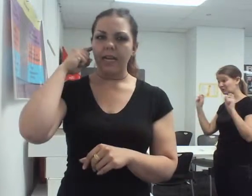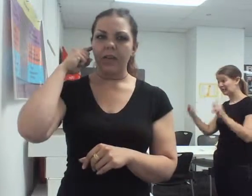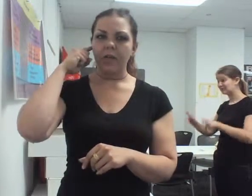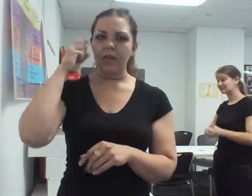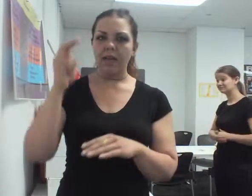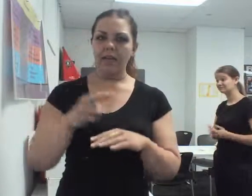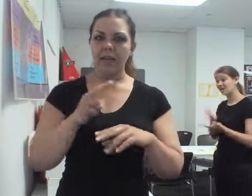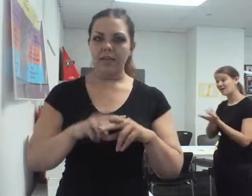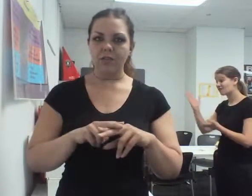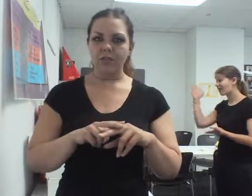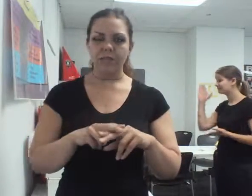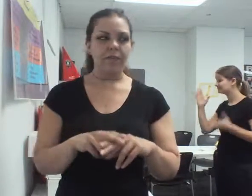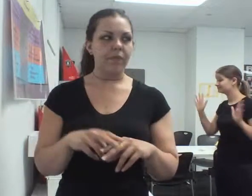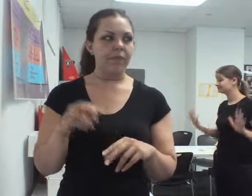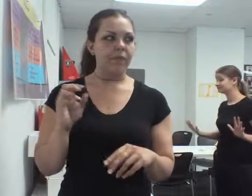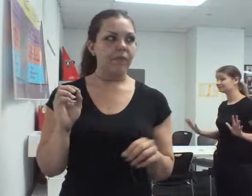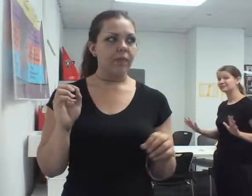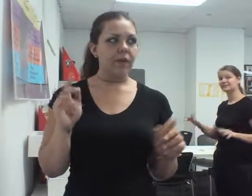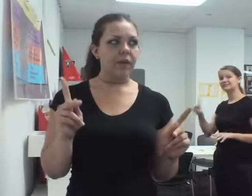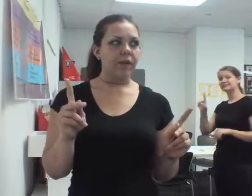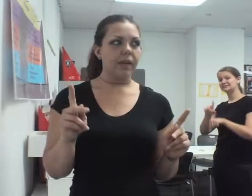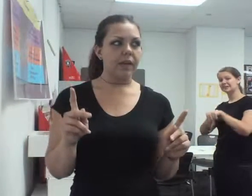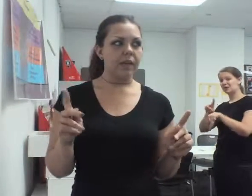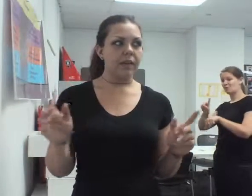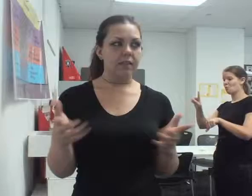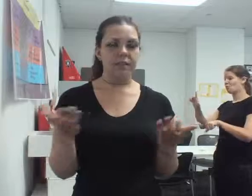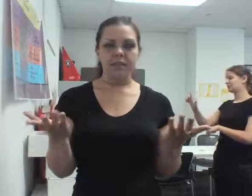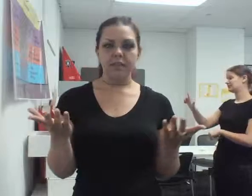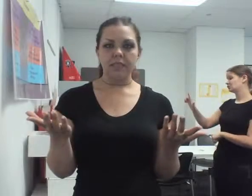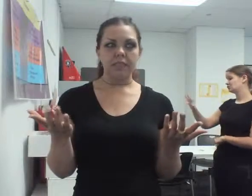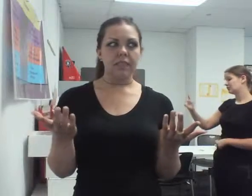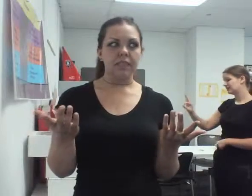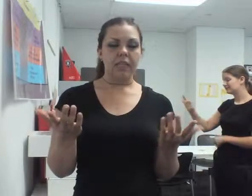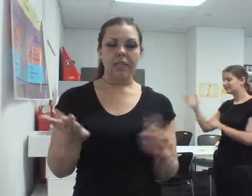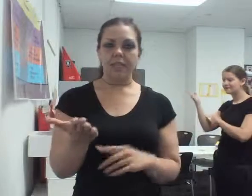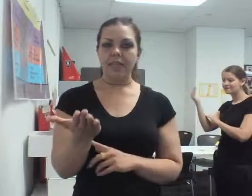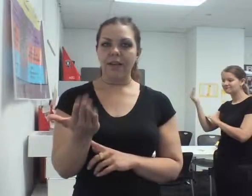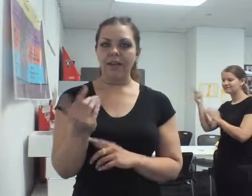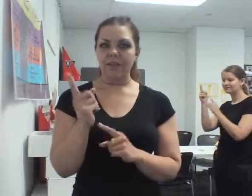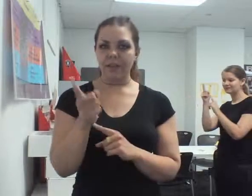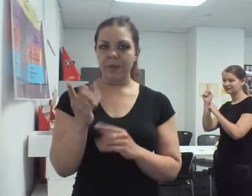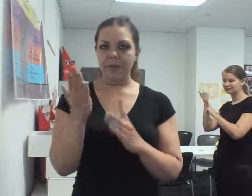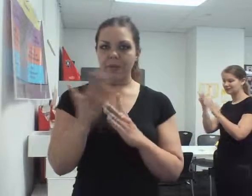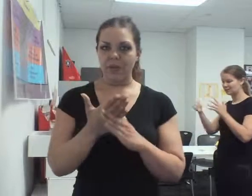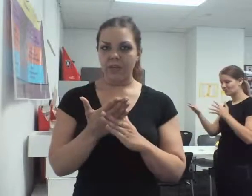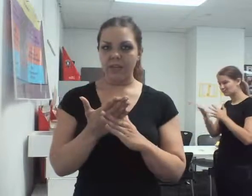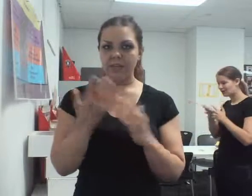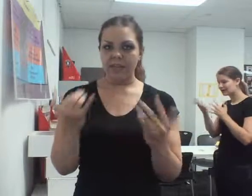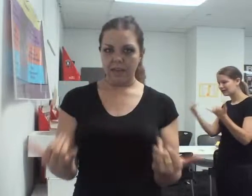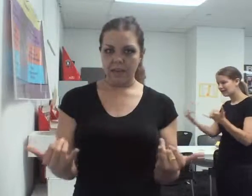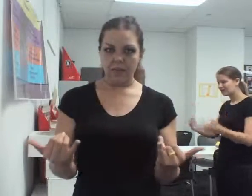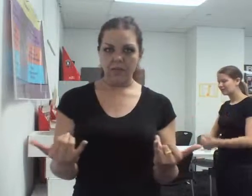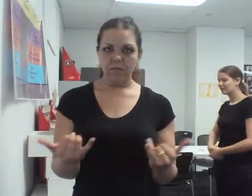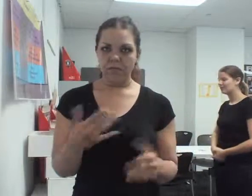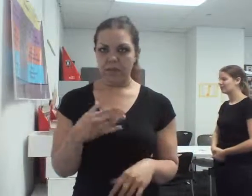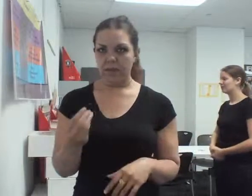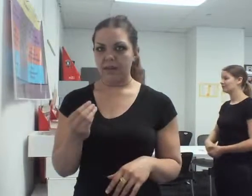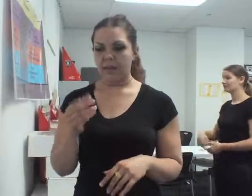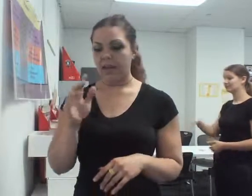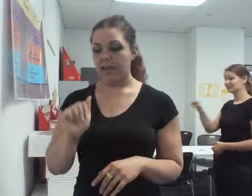Alright, let's, 129, let's take our 15-minute break now, and the A's and I's can